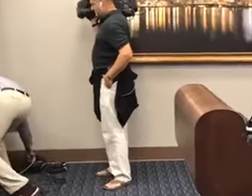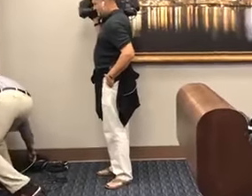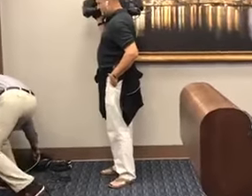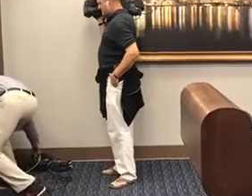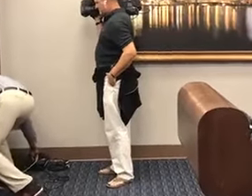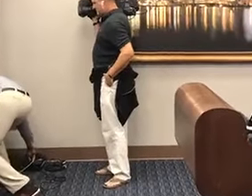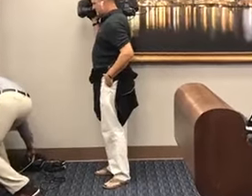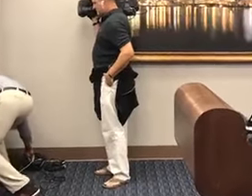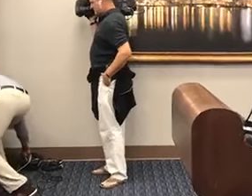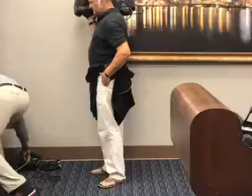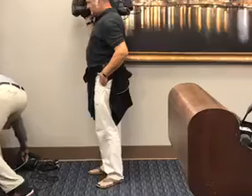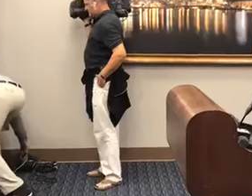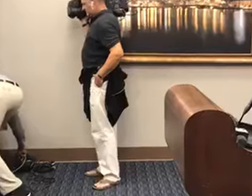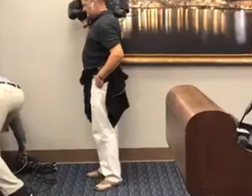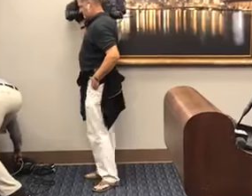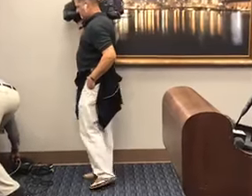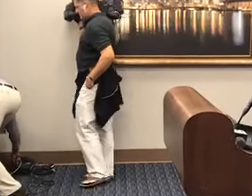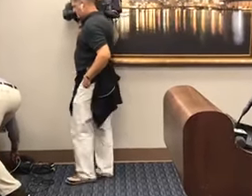That's buzzing away.